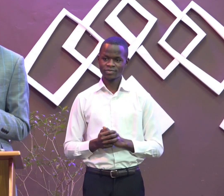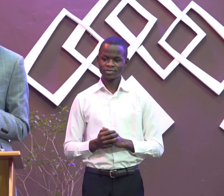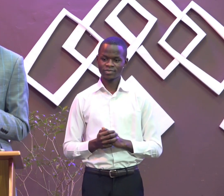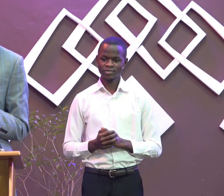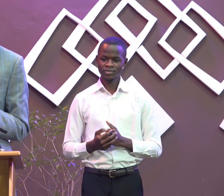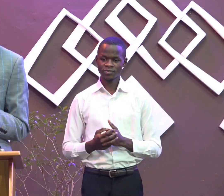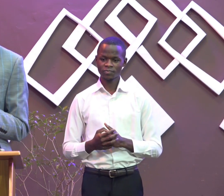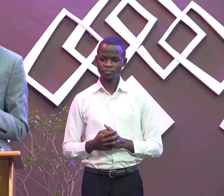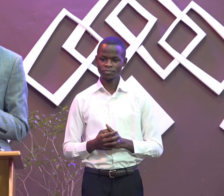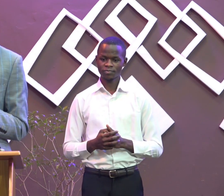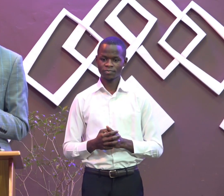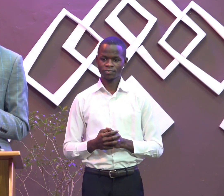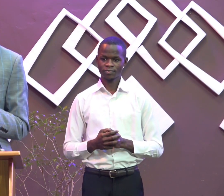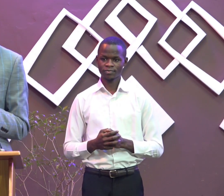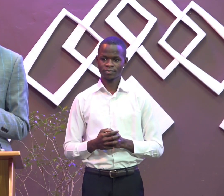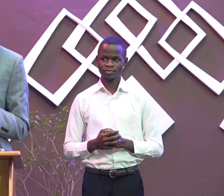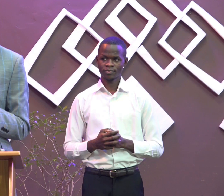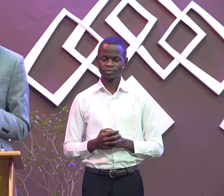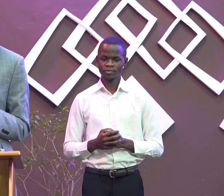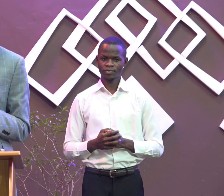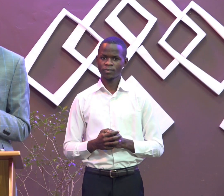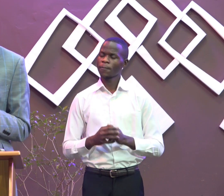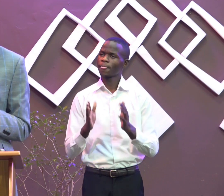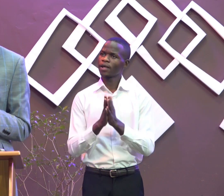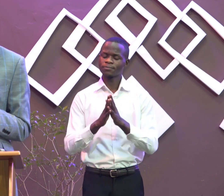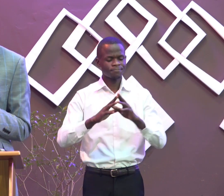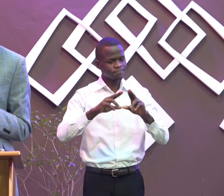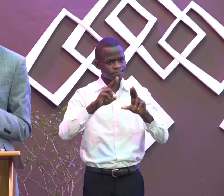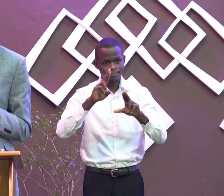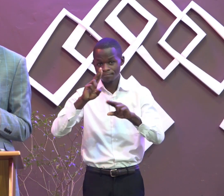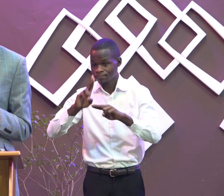saw Jesus having come down to us. Ne tutuula